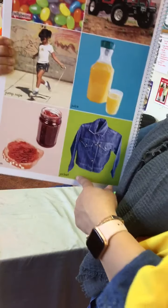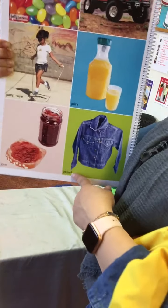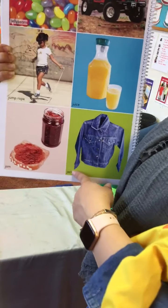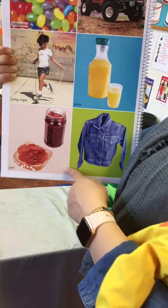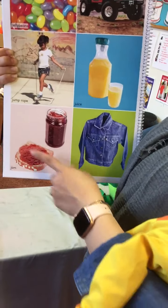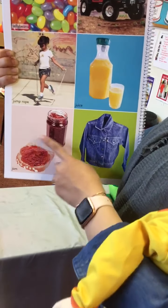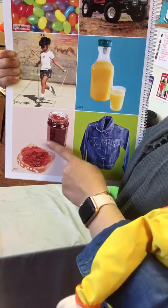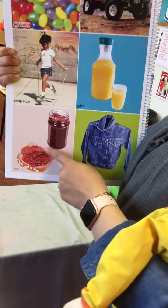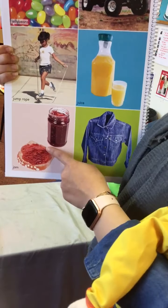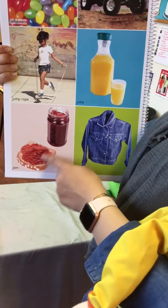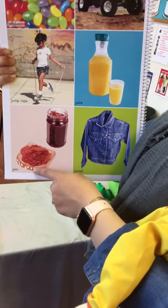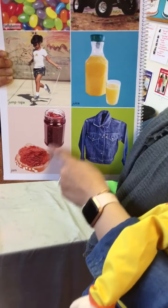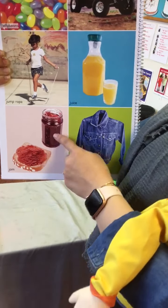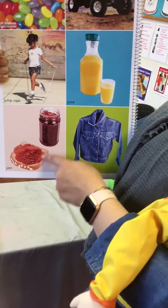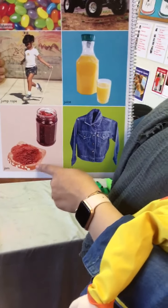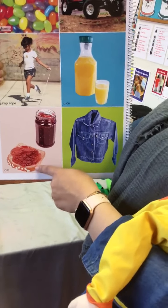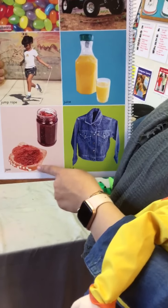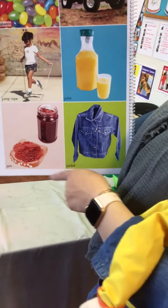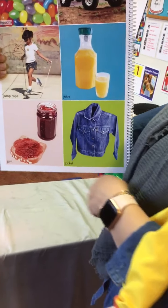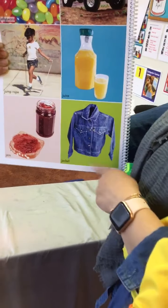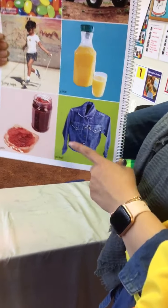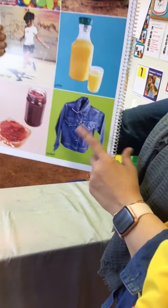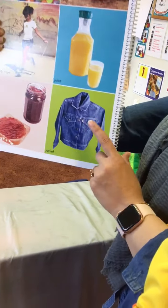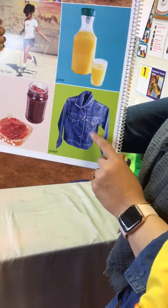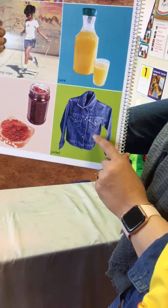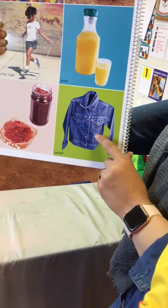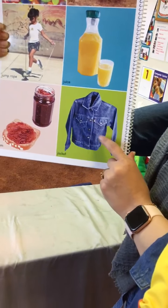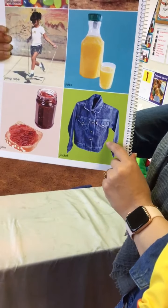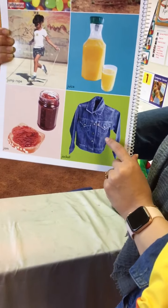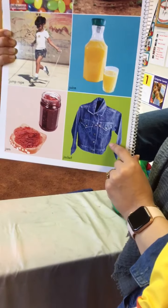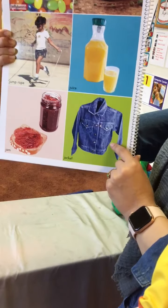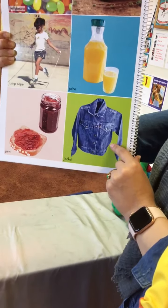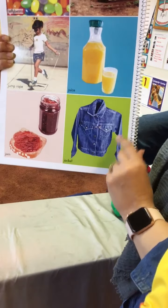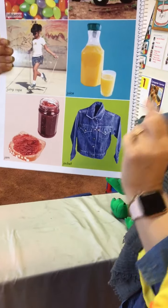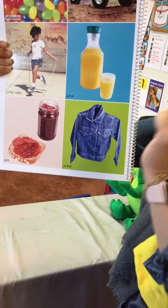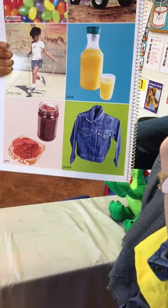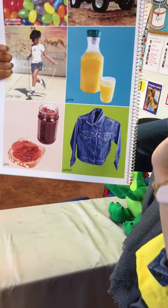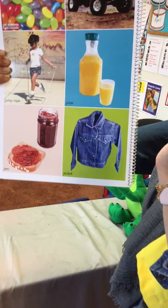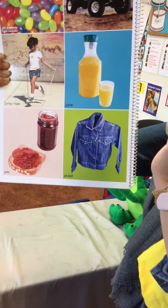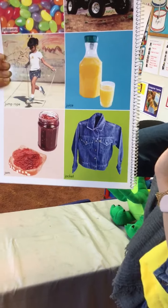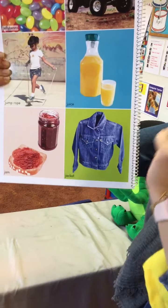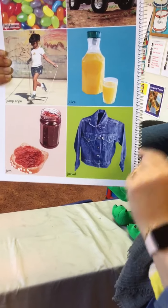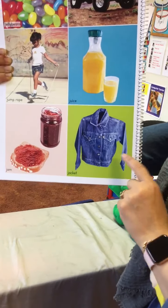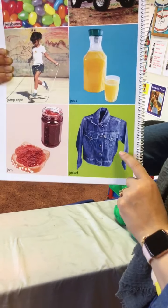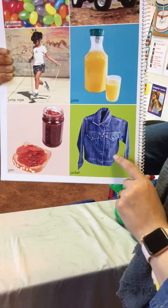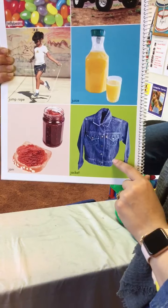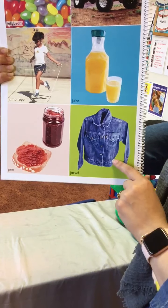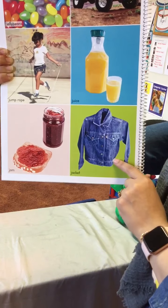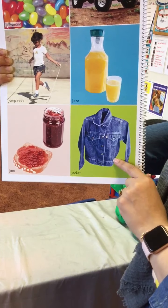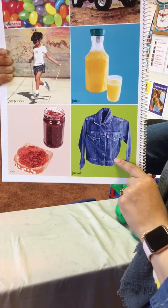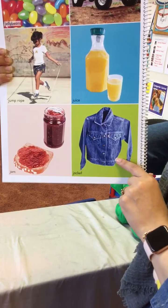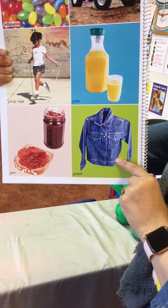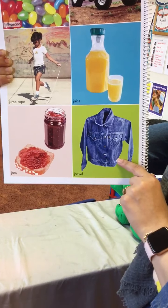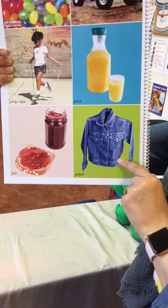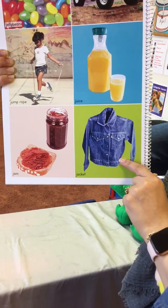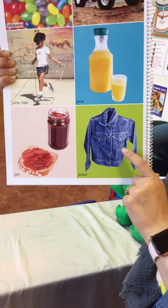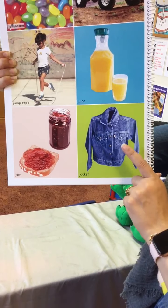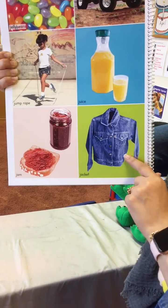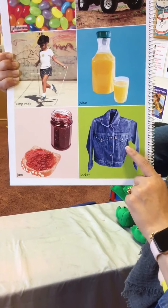lot of J. So this is jam. And if it's nice outside, you need a small little jacket. This